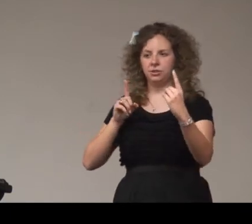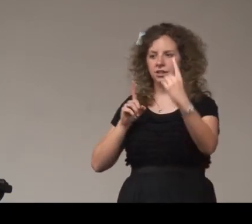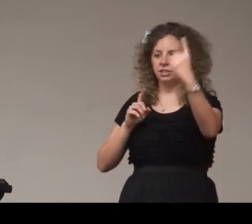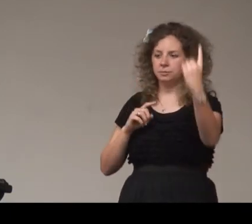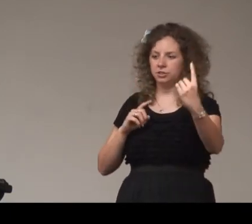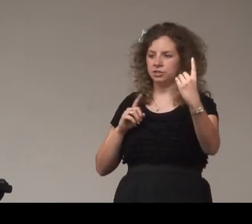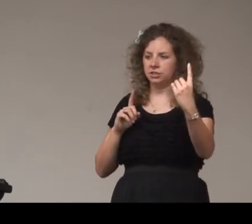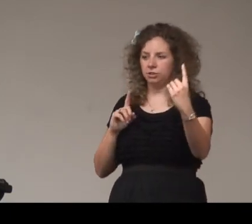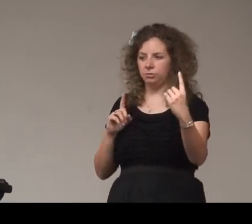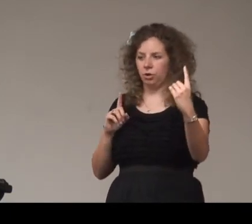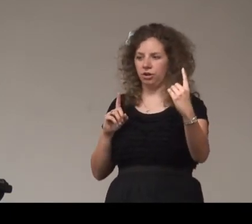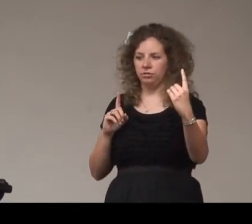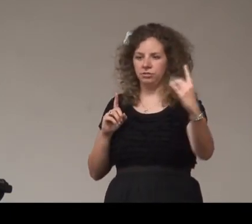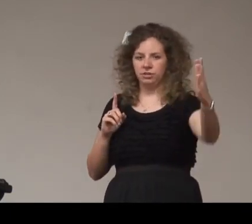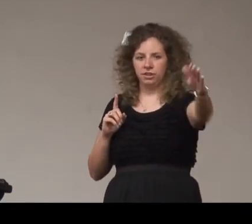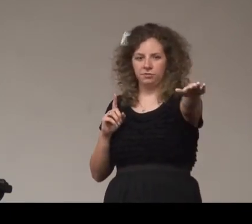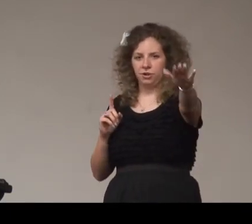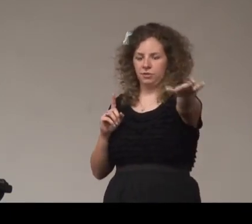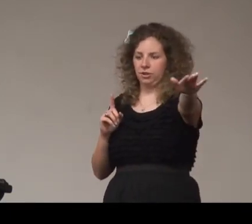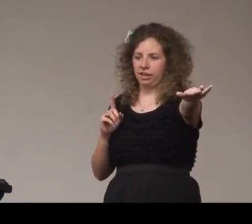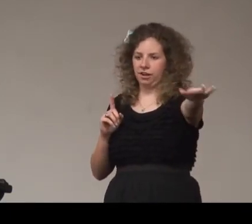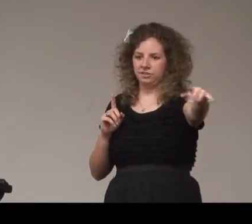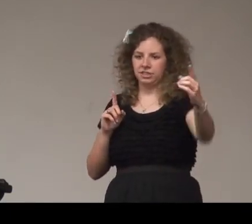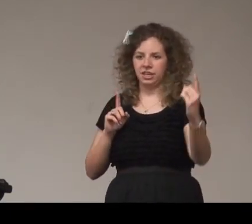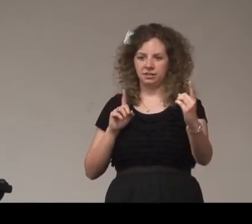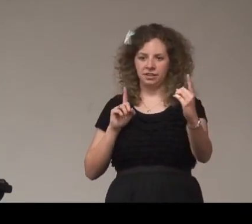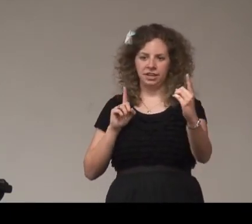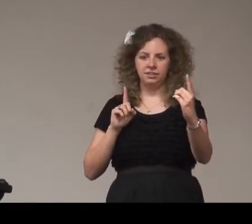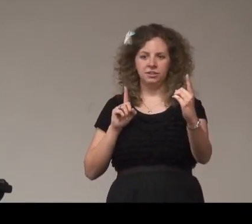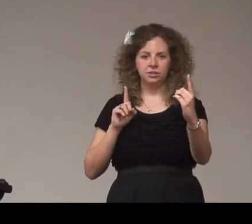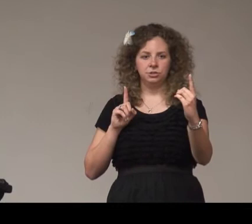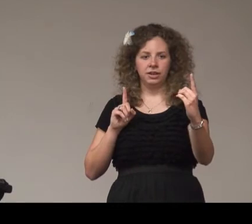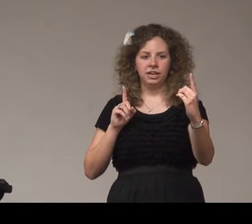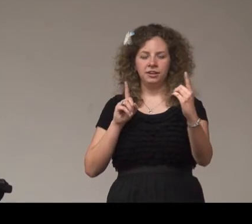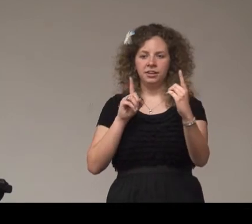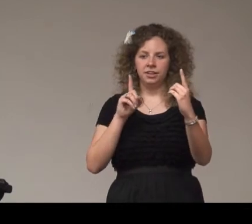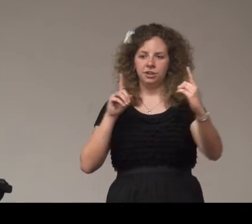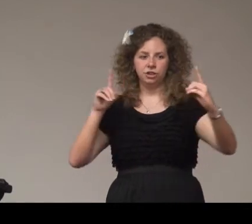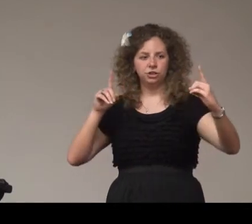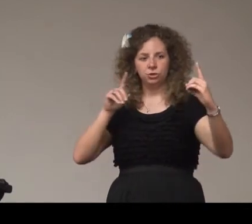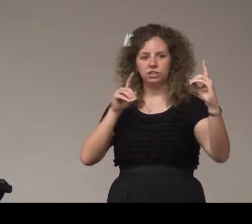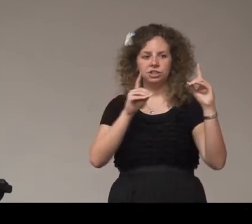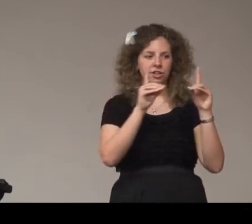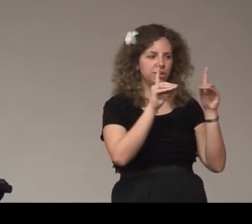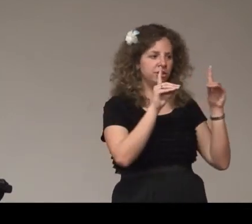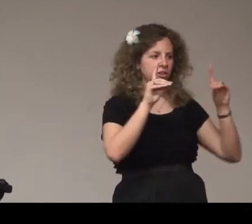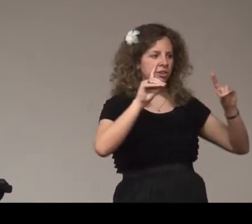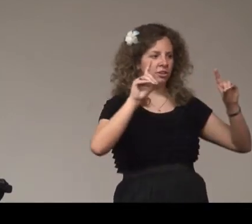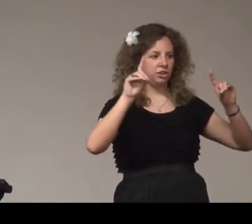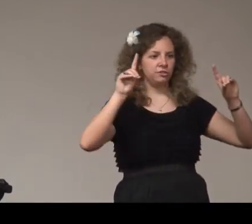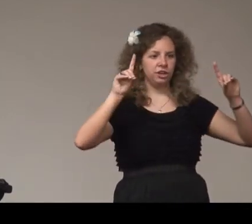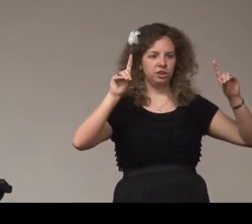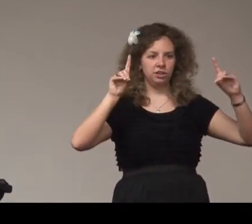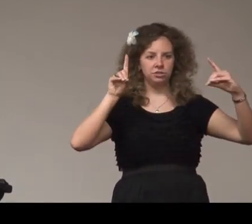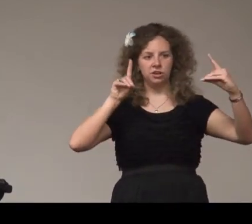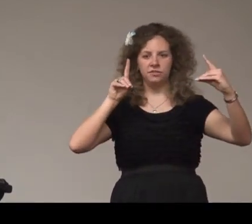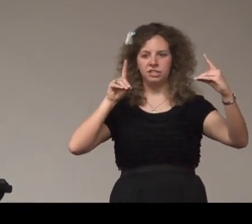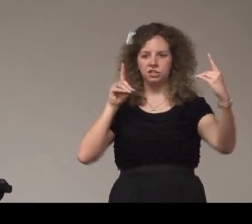in, this person's a little more in front of you, like off to the side, okay? So right here, and they're turned towards each other, like your fingernails are facing each